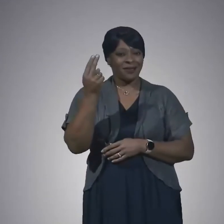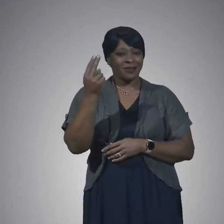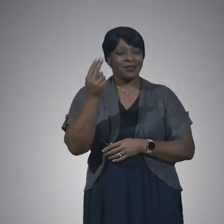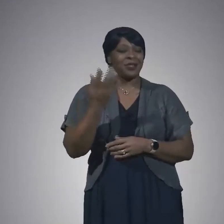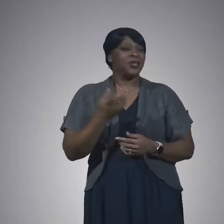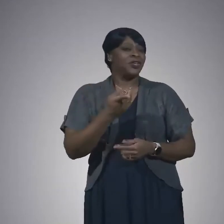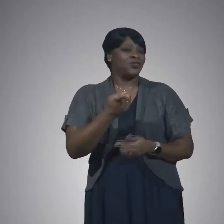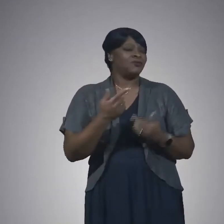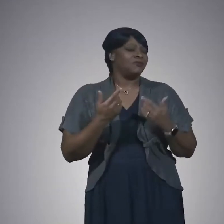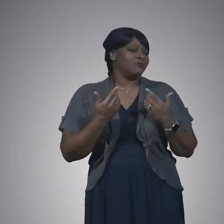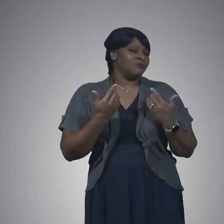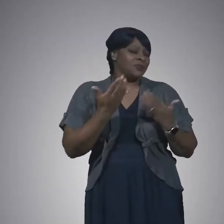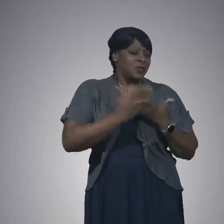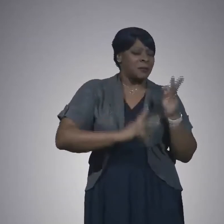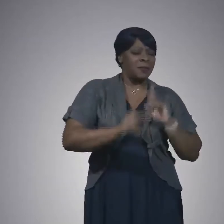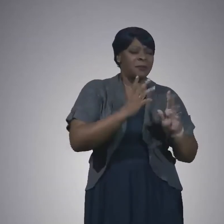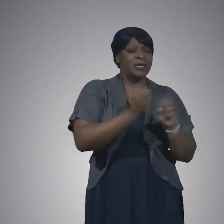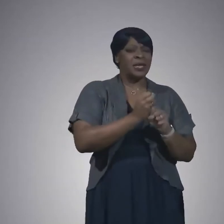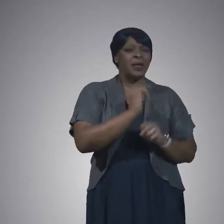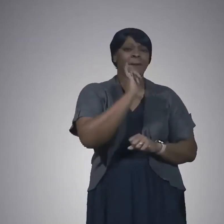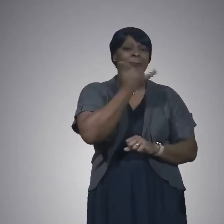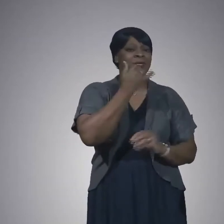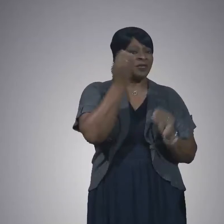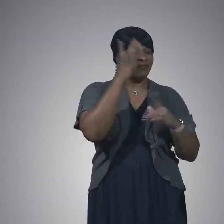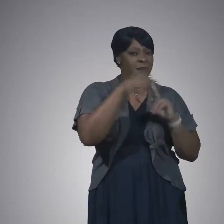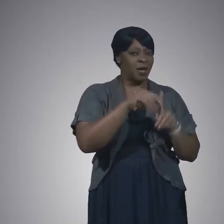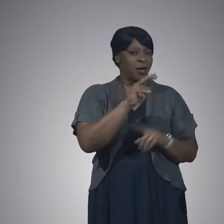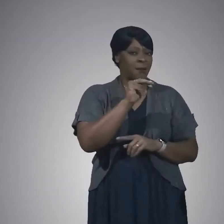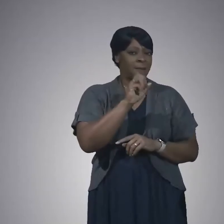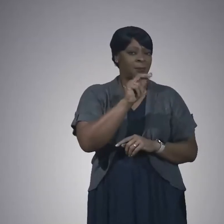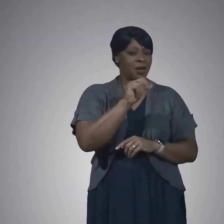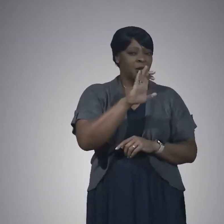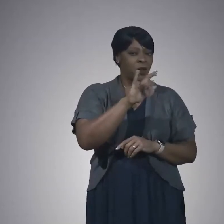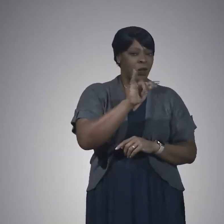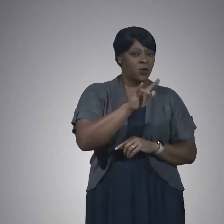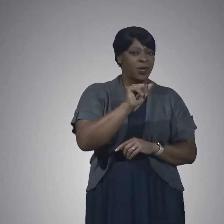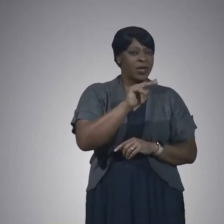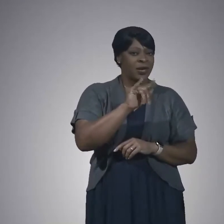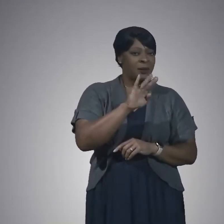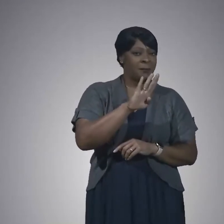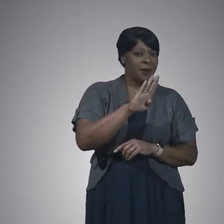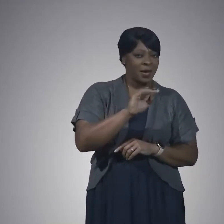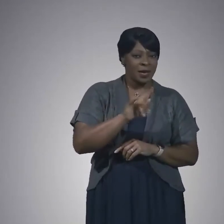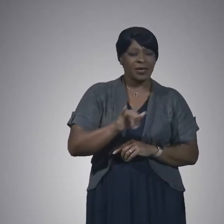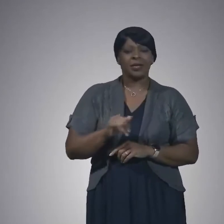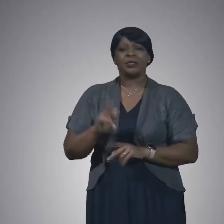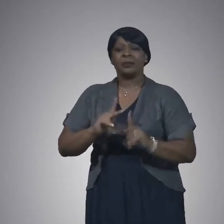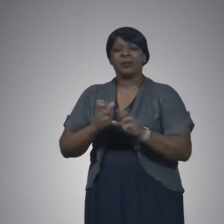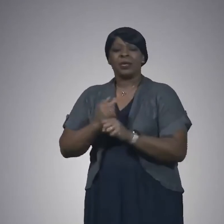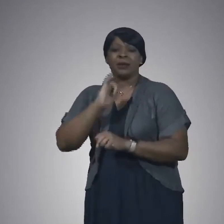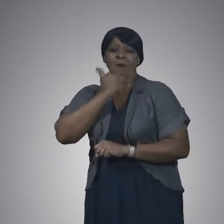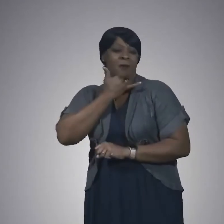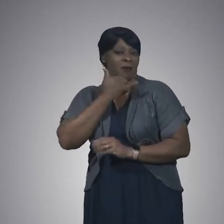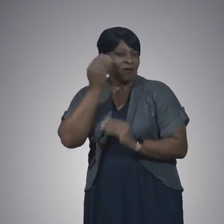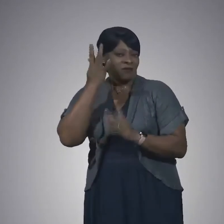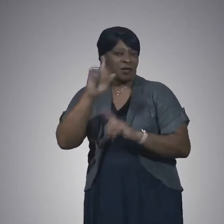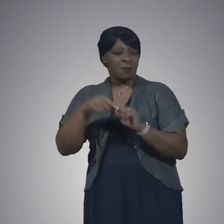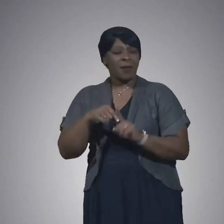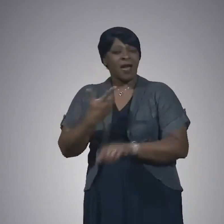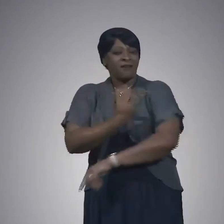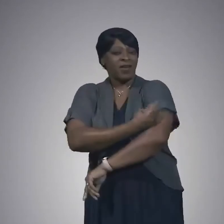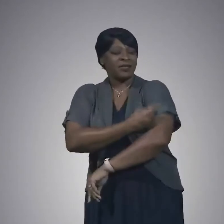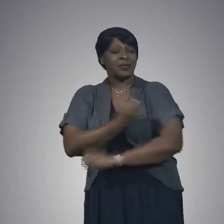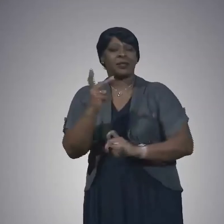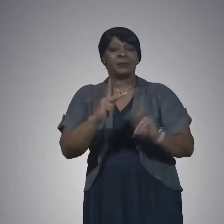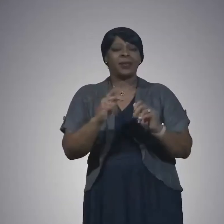So you have some people getting misinformation about monoclonal antibodies. You have some people getting misinformation about vaccines. You have a lot of